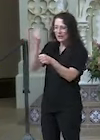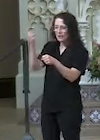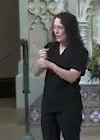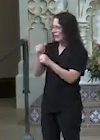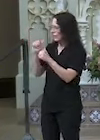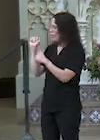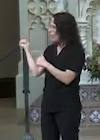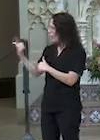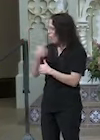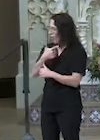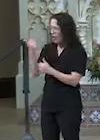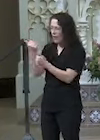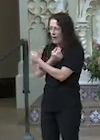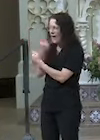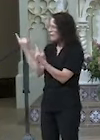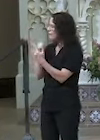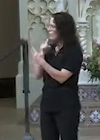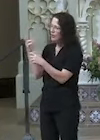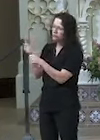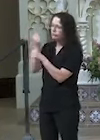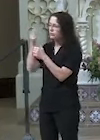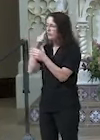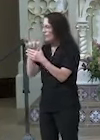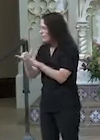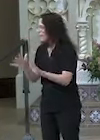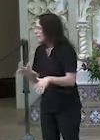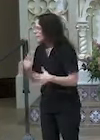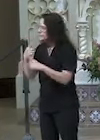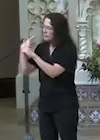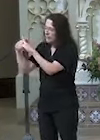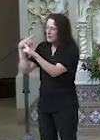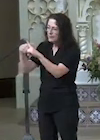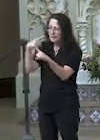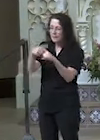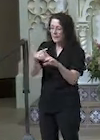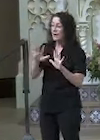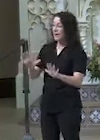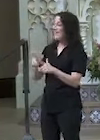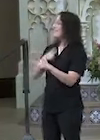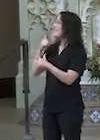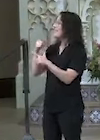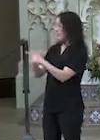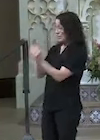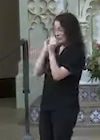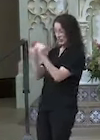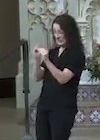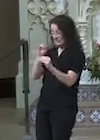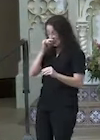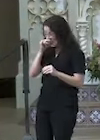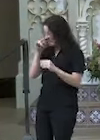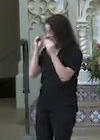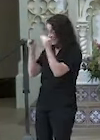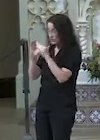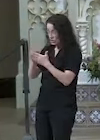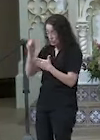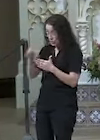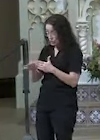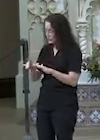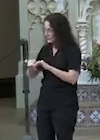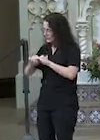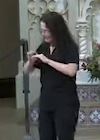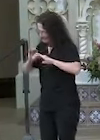win, right? Oh, and then we're teaching our kids about the importance of taking